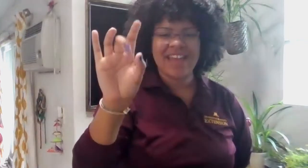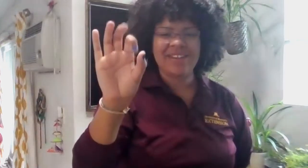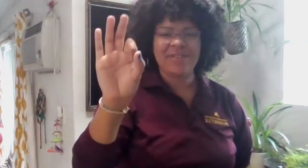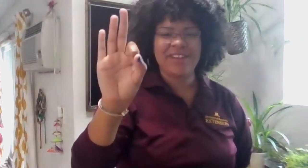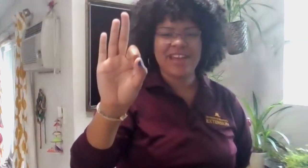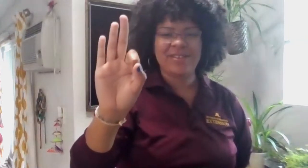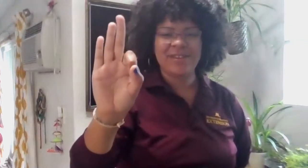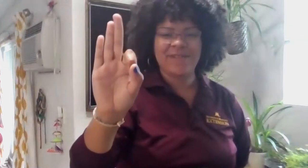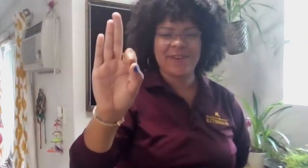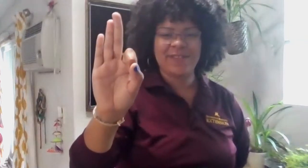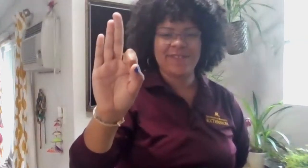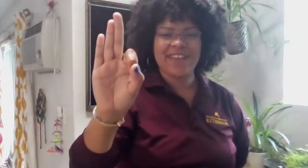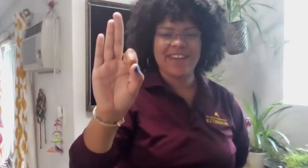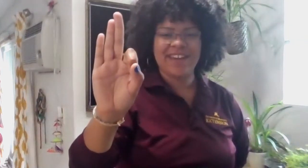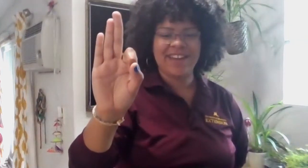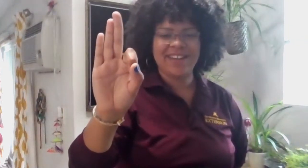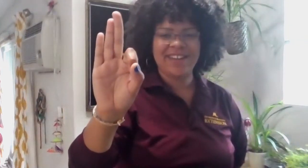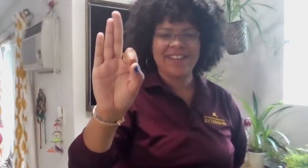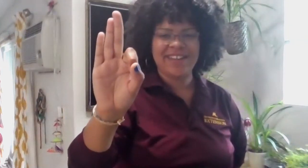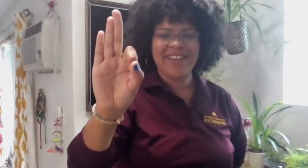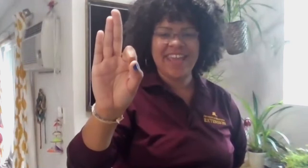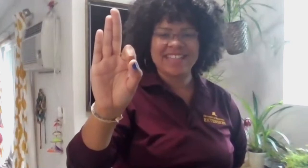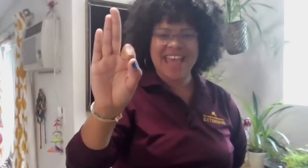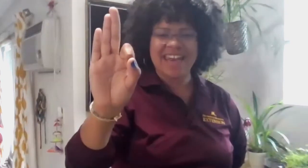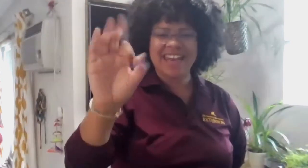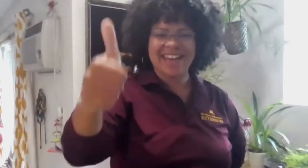9, holding down your first finger. Okay, I did. 10.